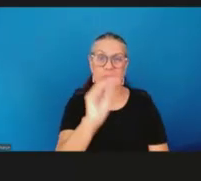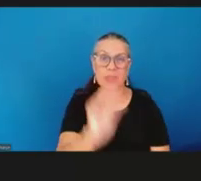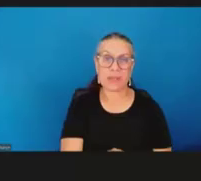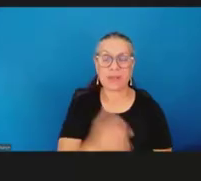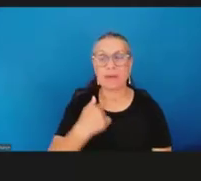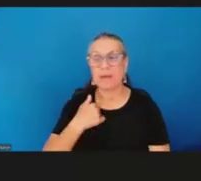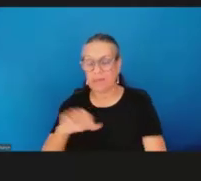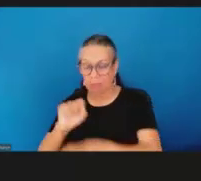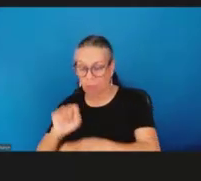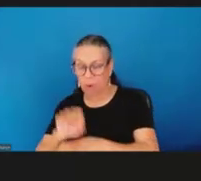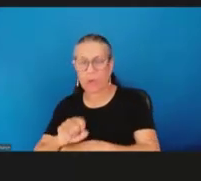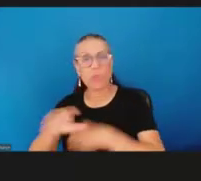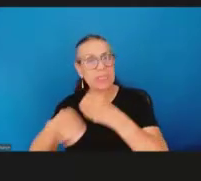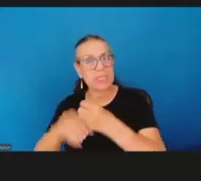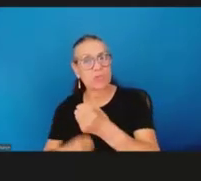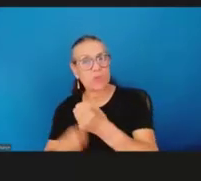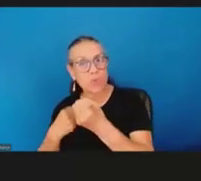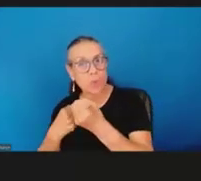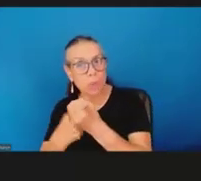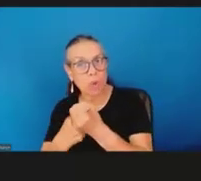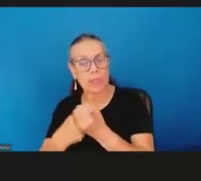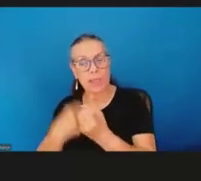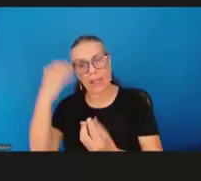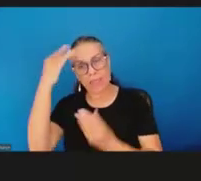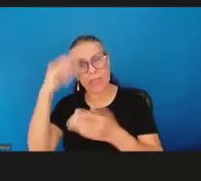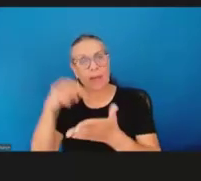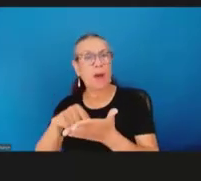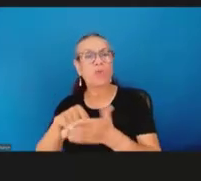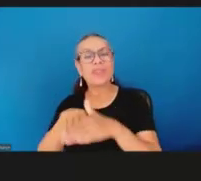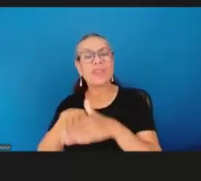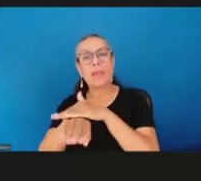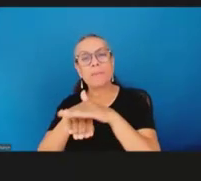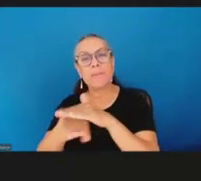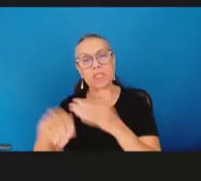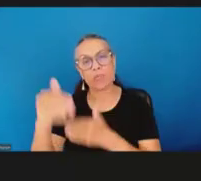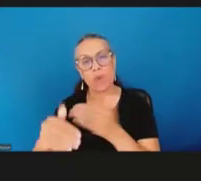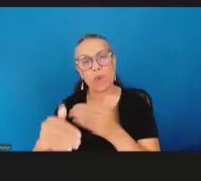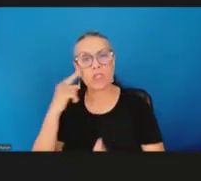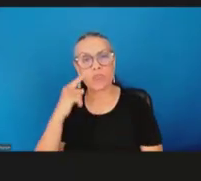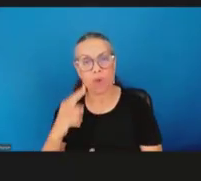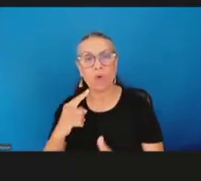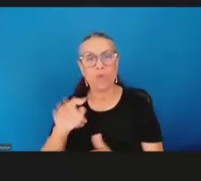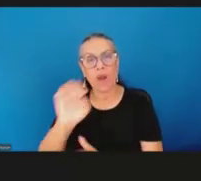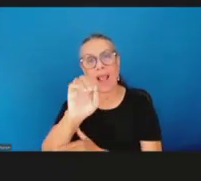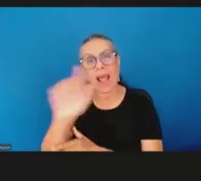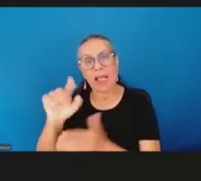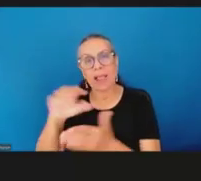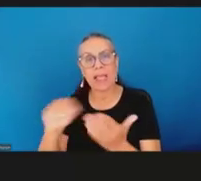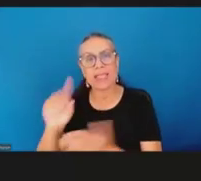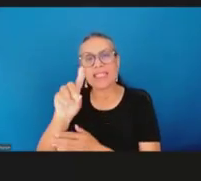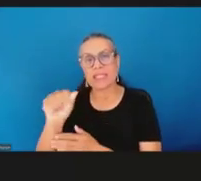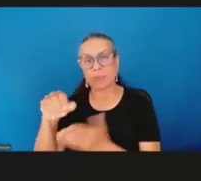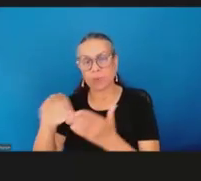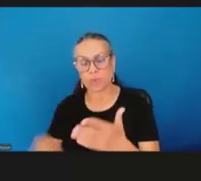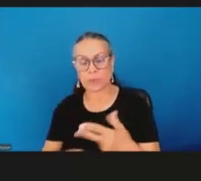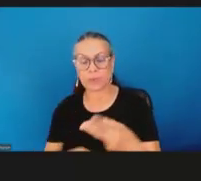additional support and consideration within the admissions process to ensure equitable access. My second point for consideration is I